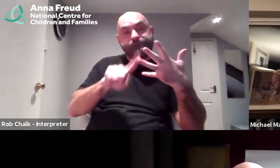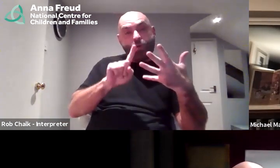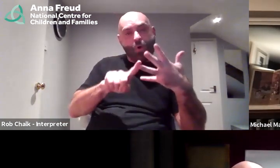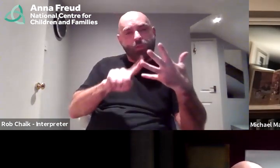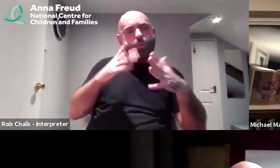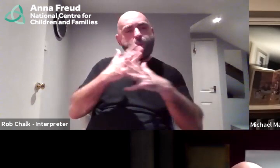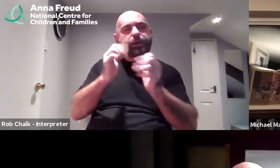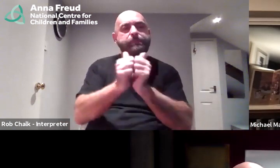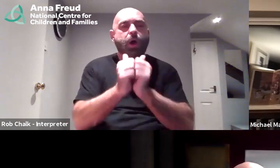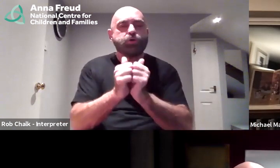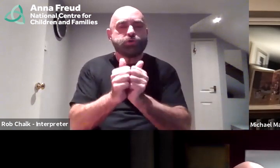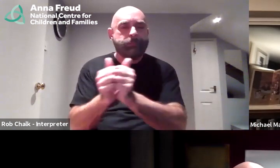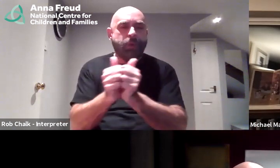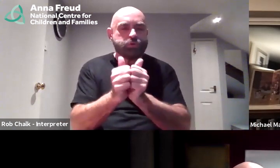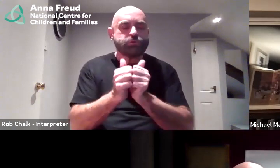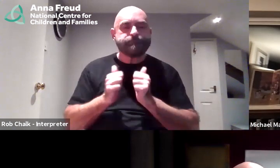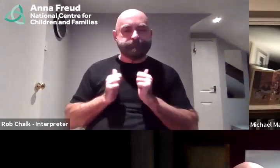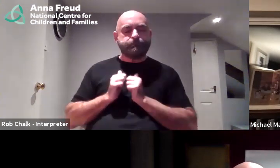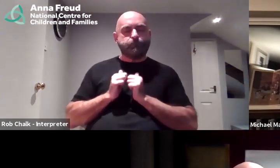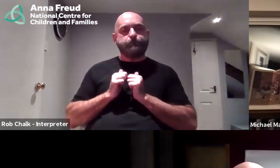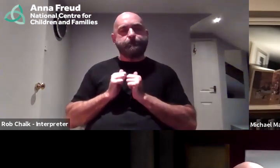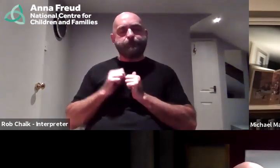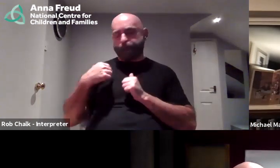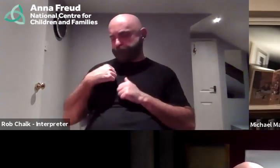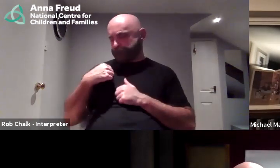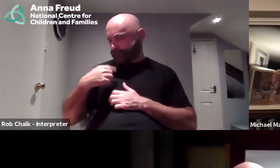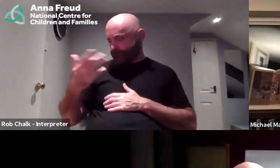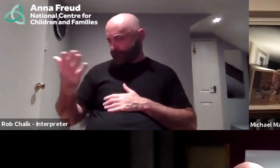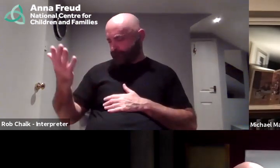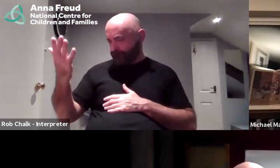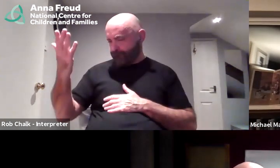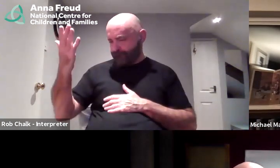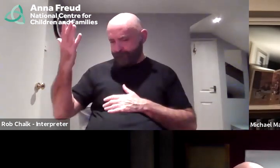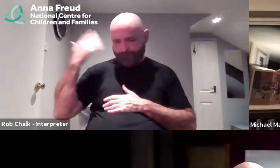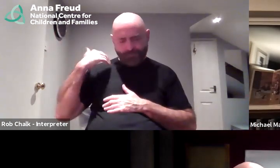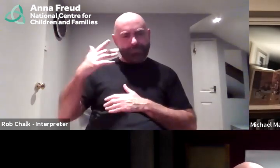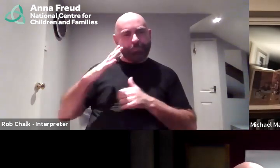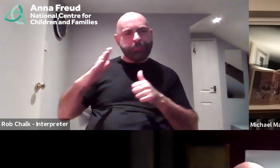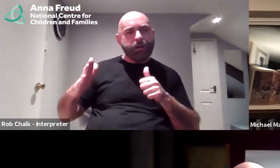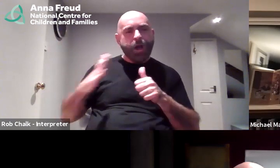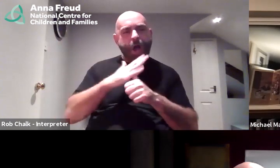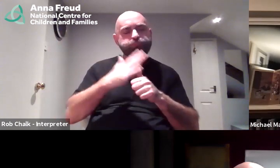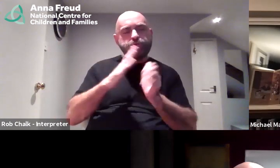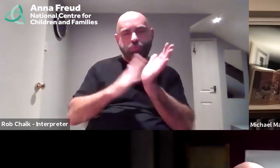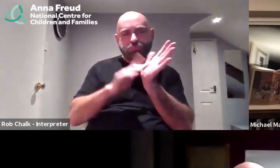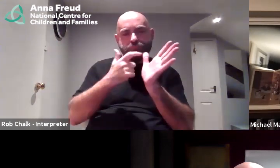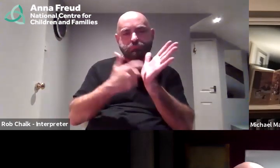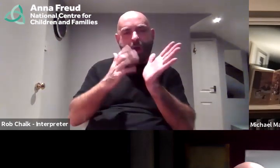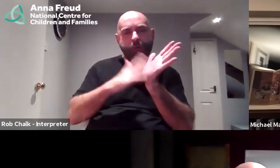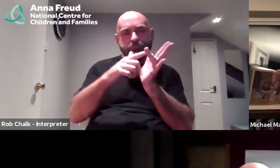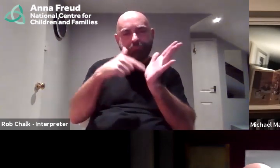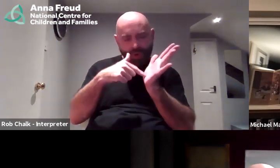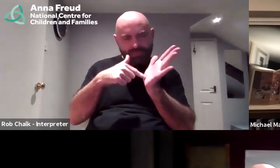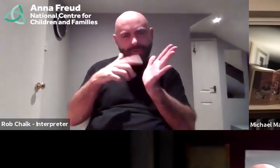in partnership. And when I was doing the original Marmot review, the